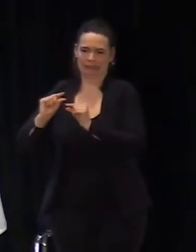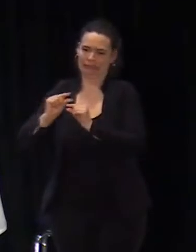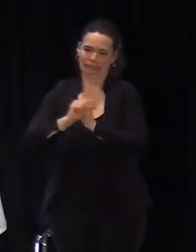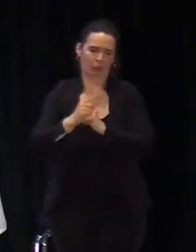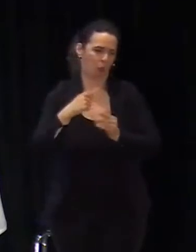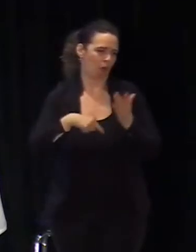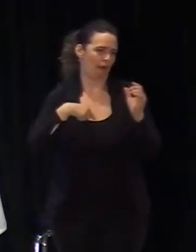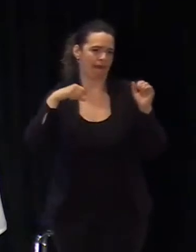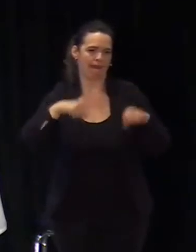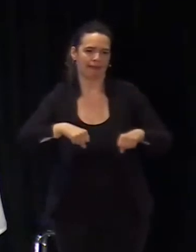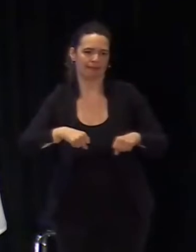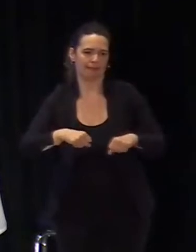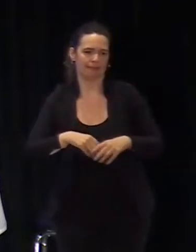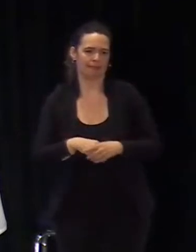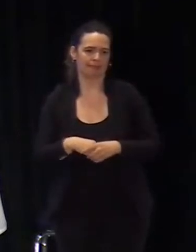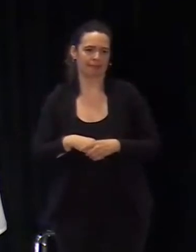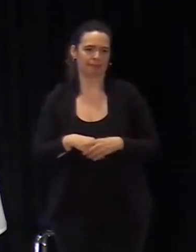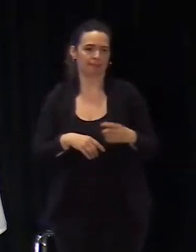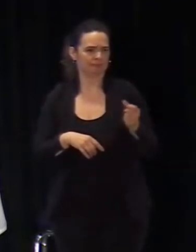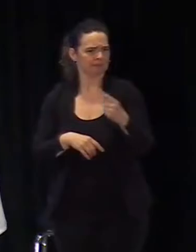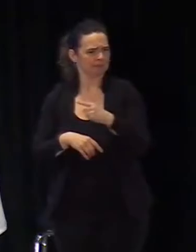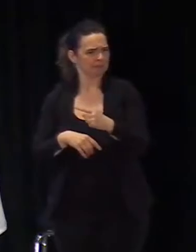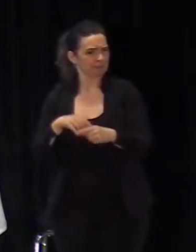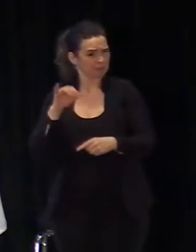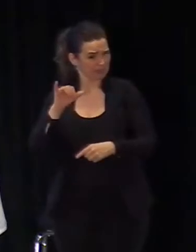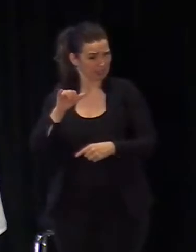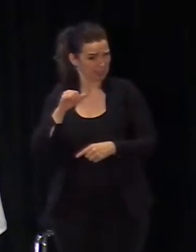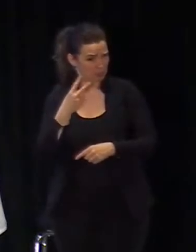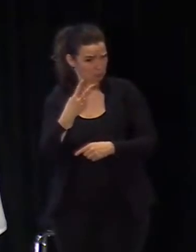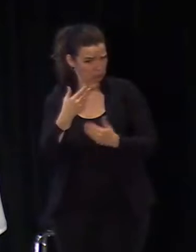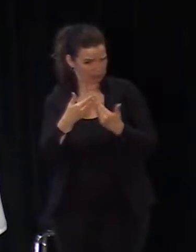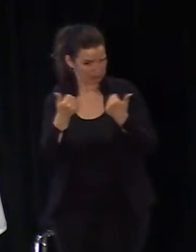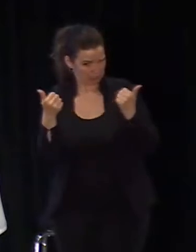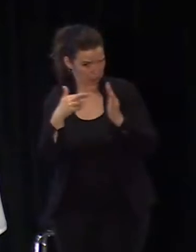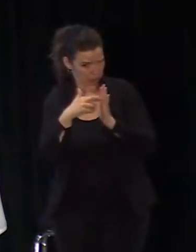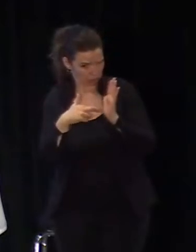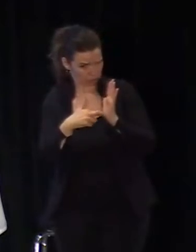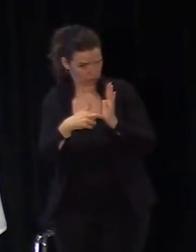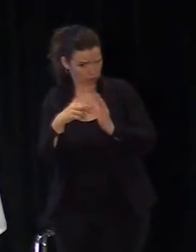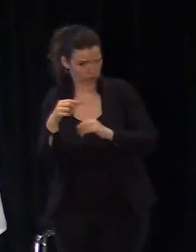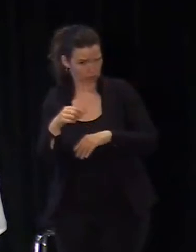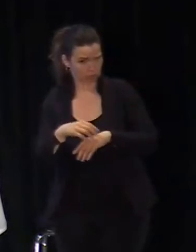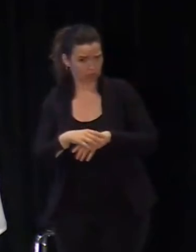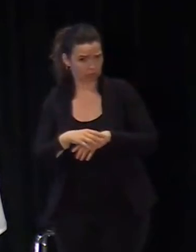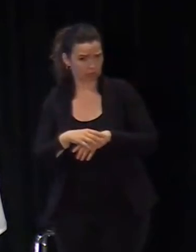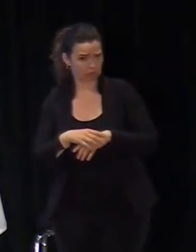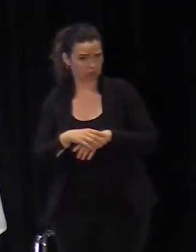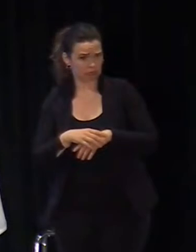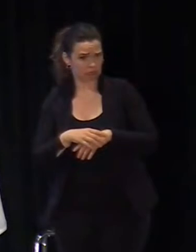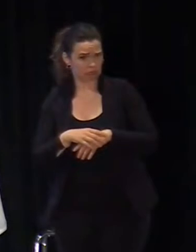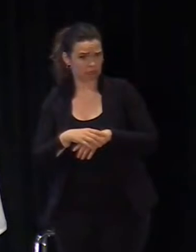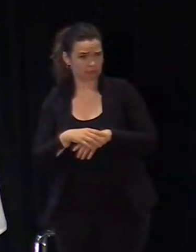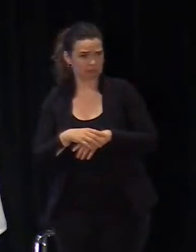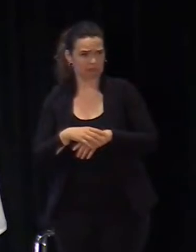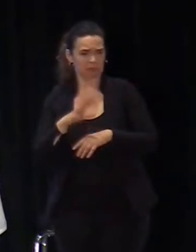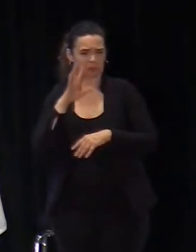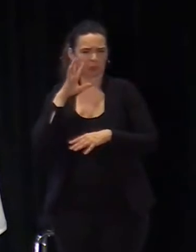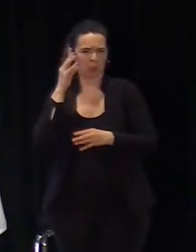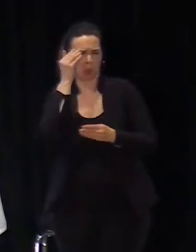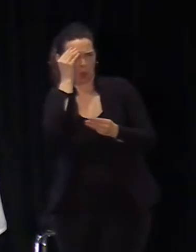then? Depends on what we do. We'll have a general signup, but again, we could work with primary